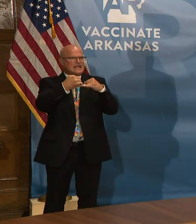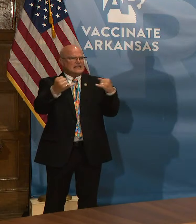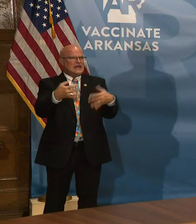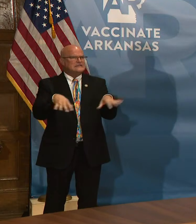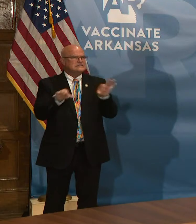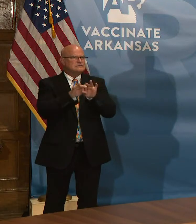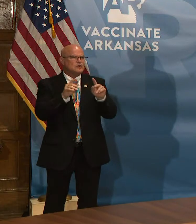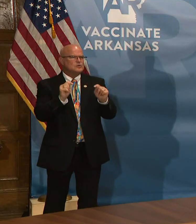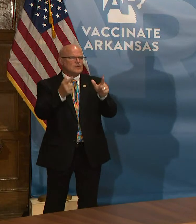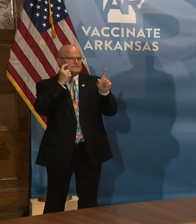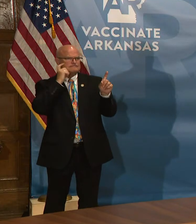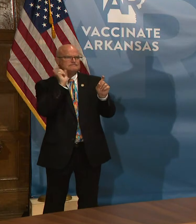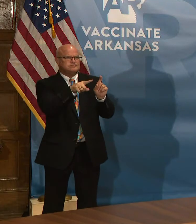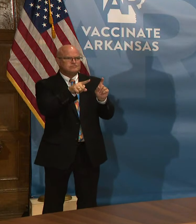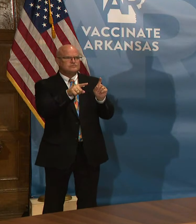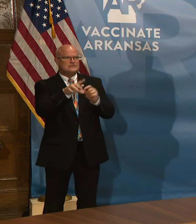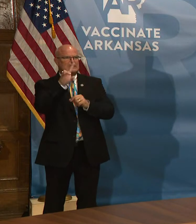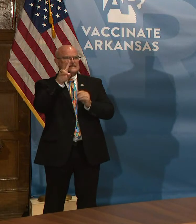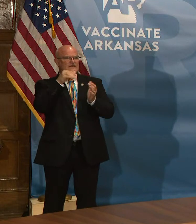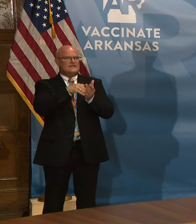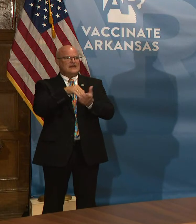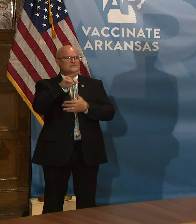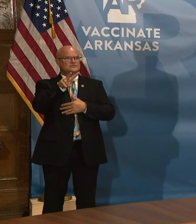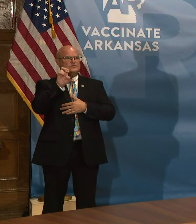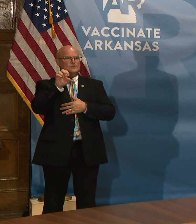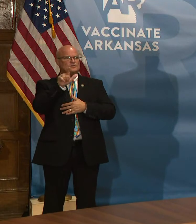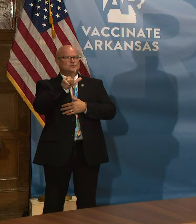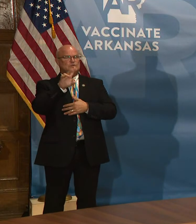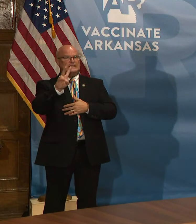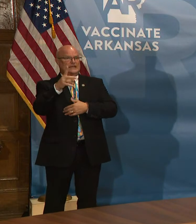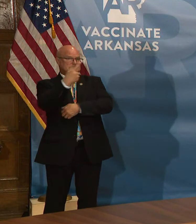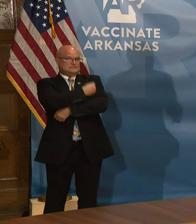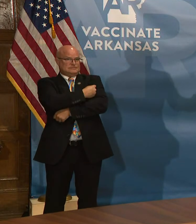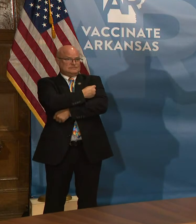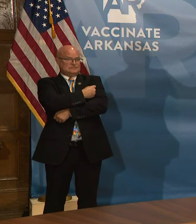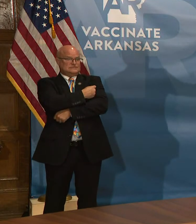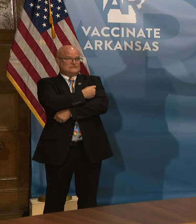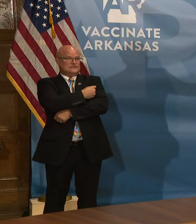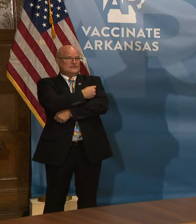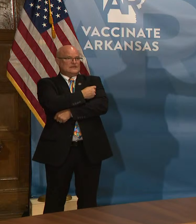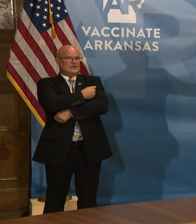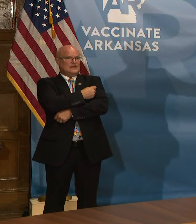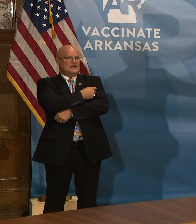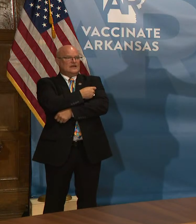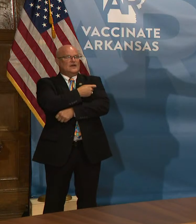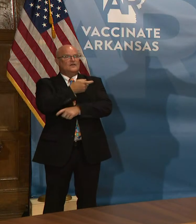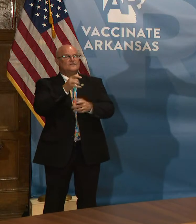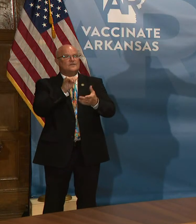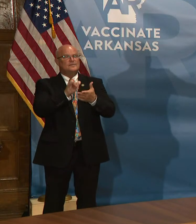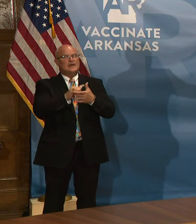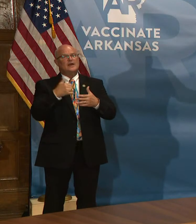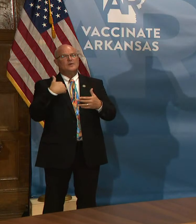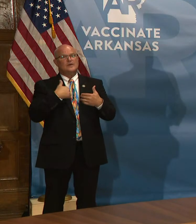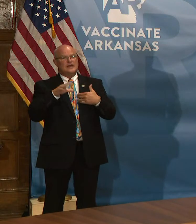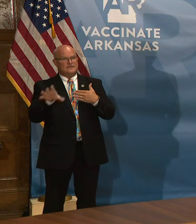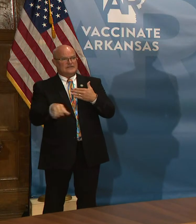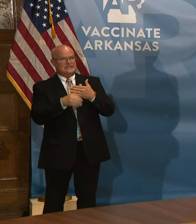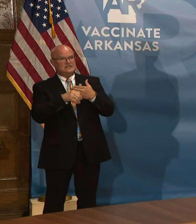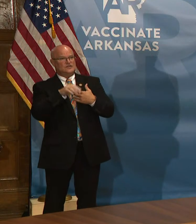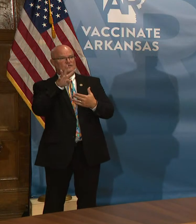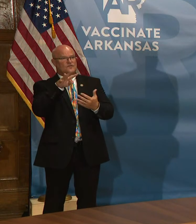to quickest, and that's 7,228 doses given. Of that, we've got an